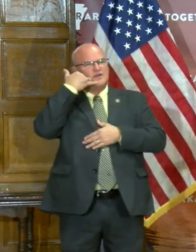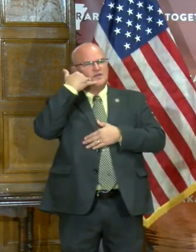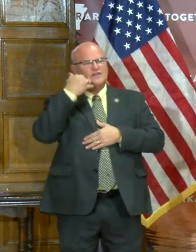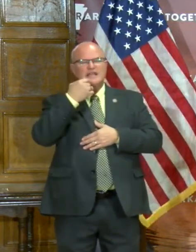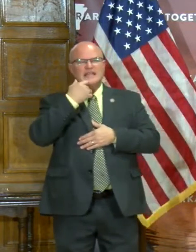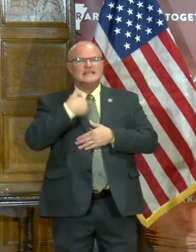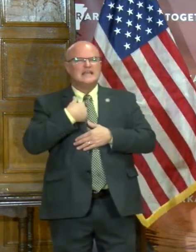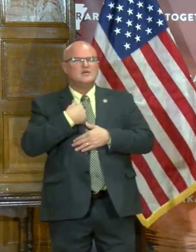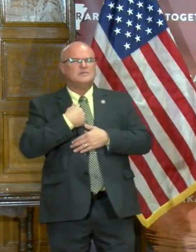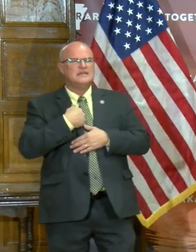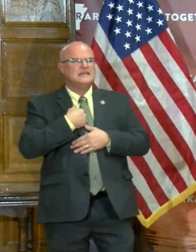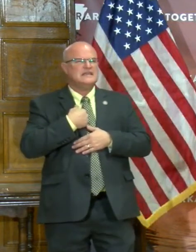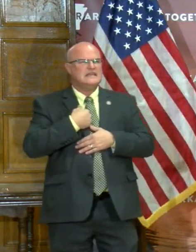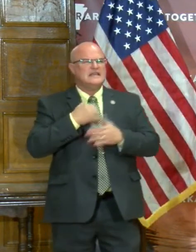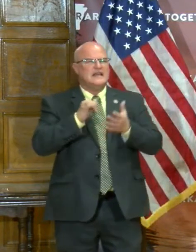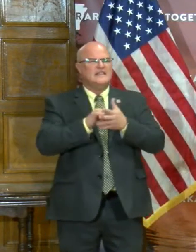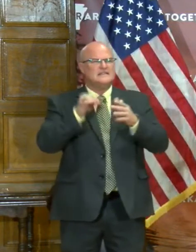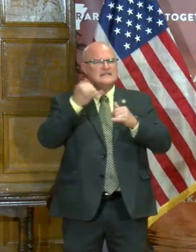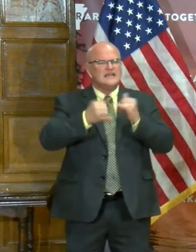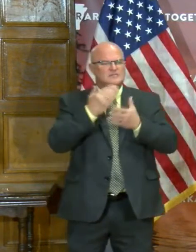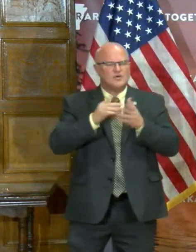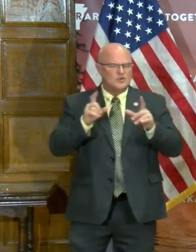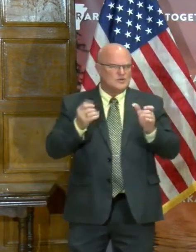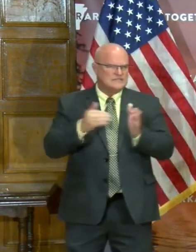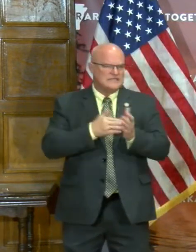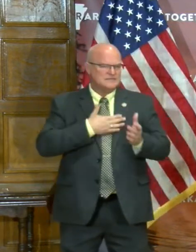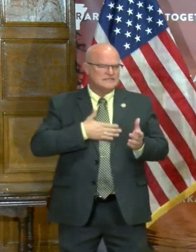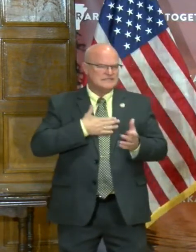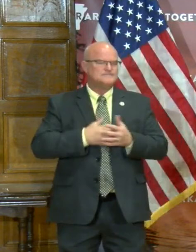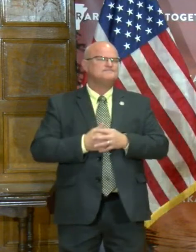and tell me the essence of the last part of your question?